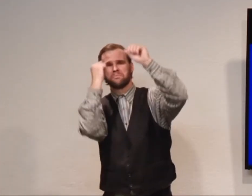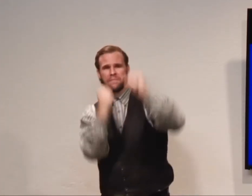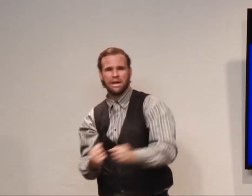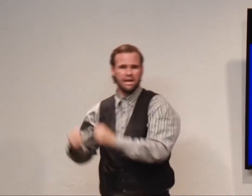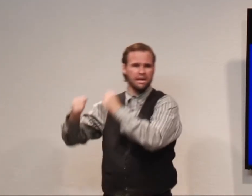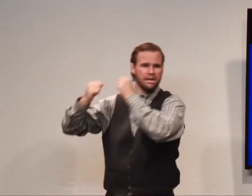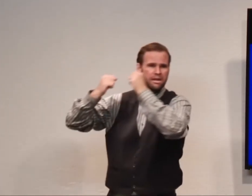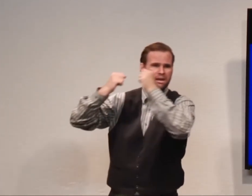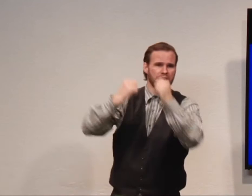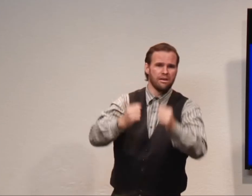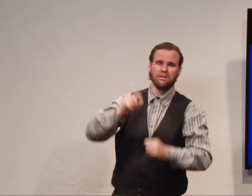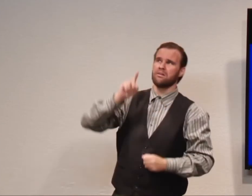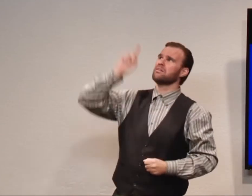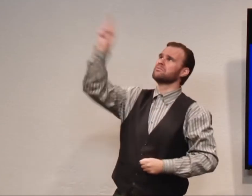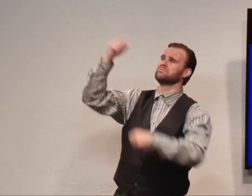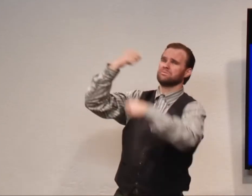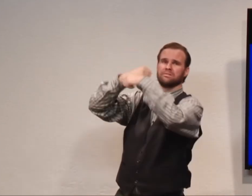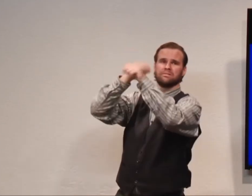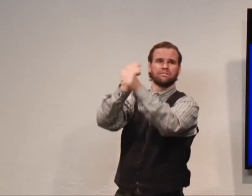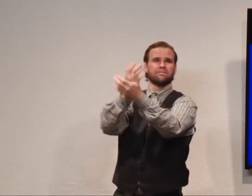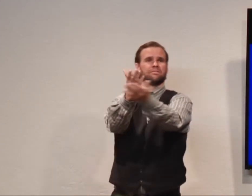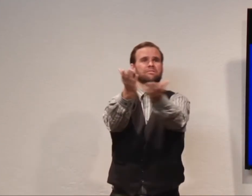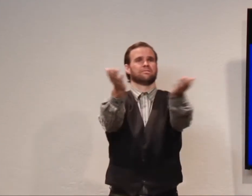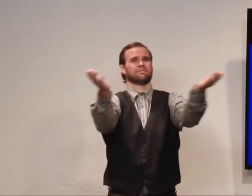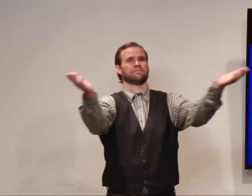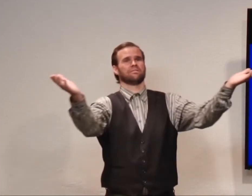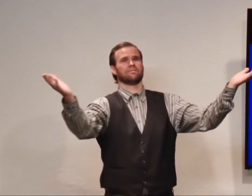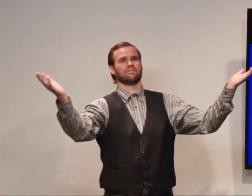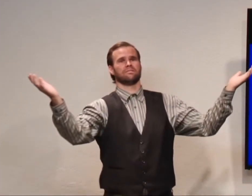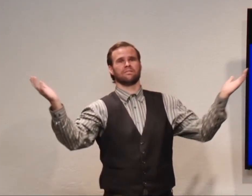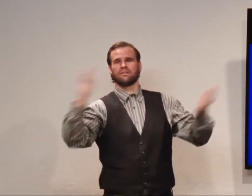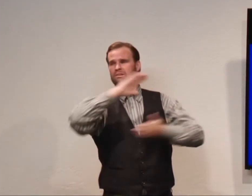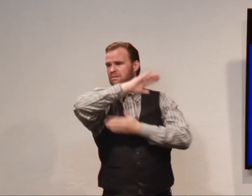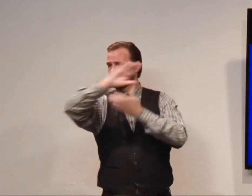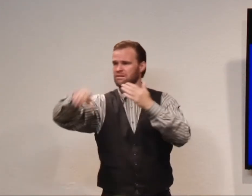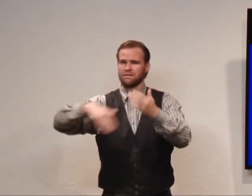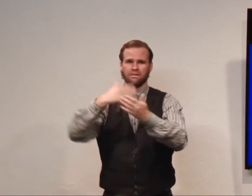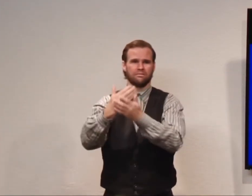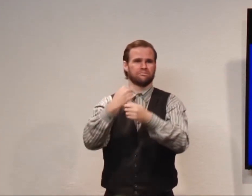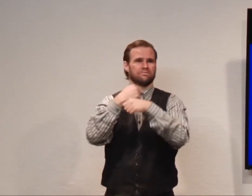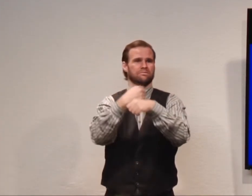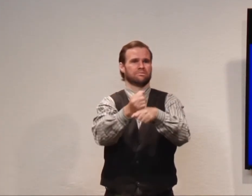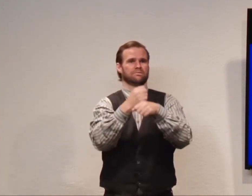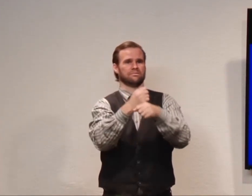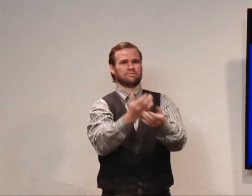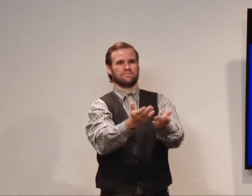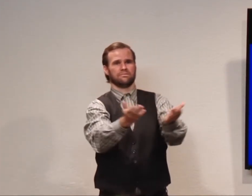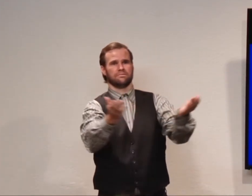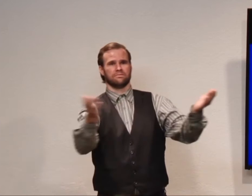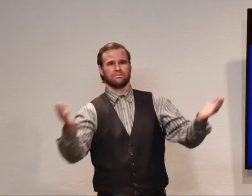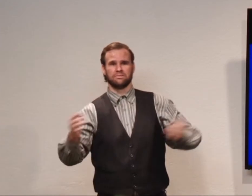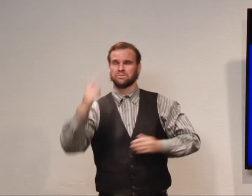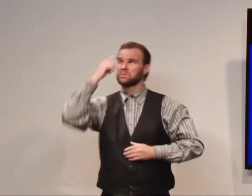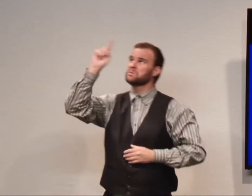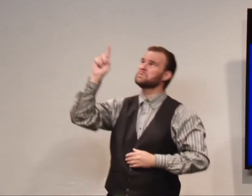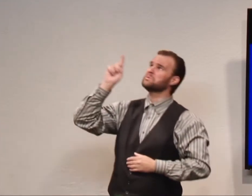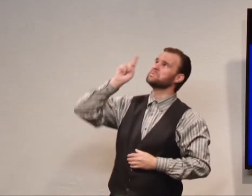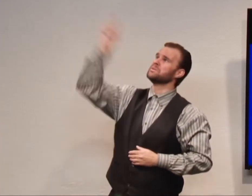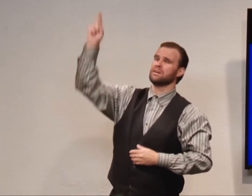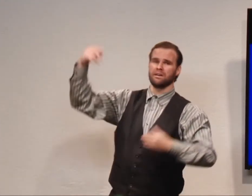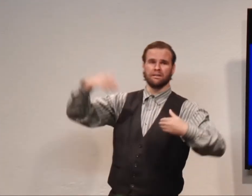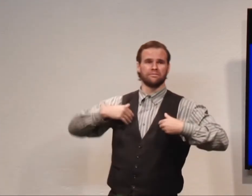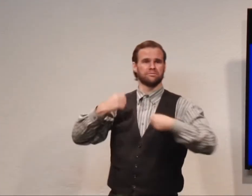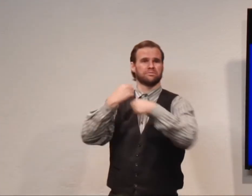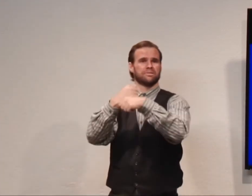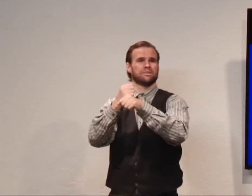power, for thou hast created all things, for